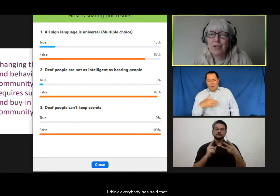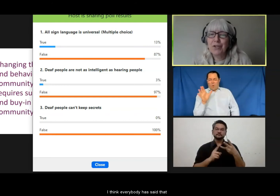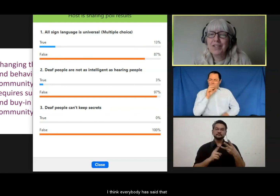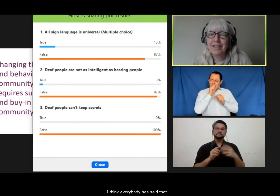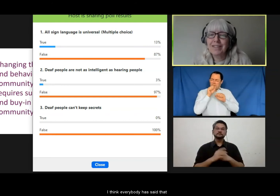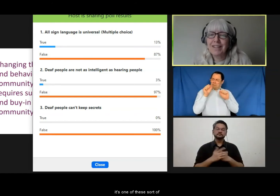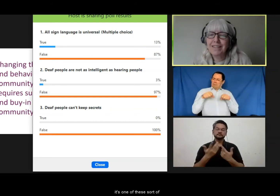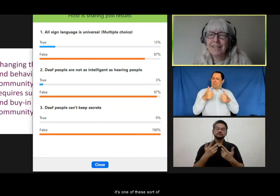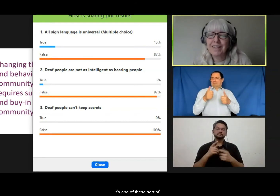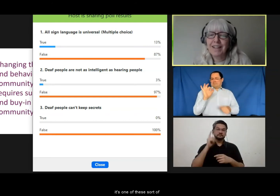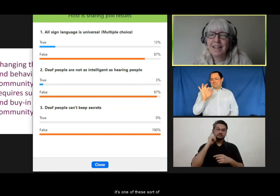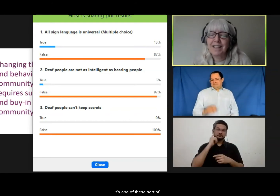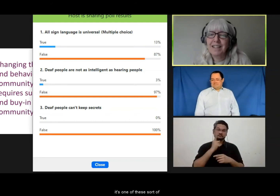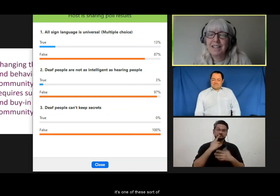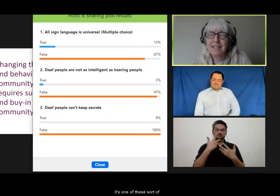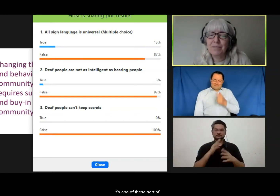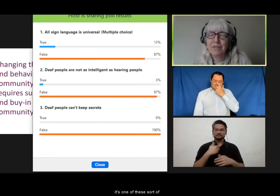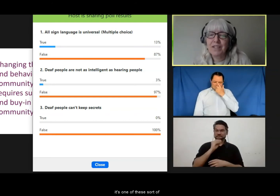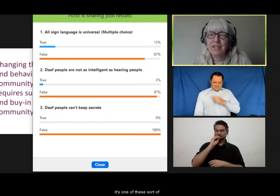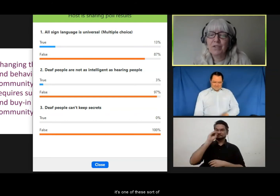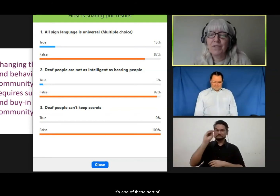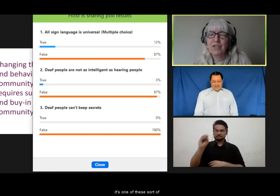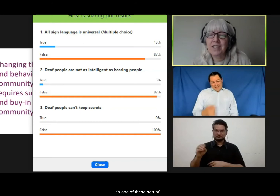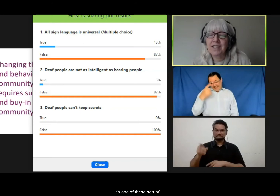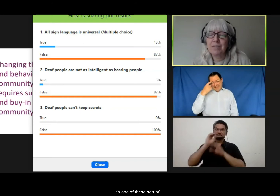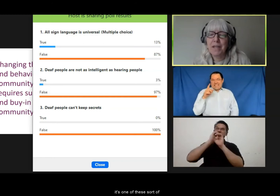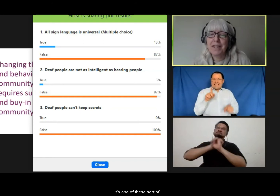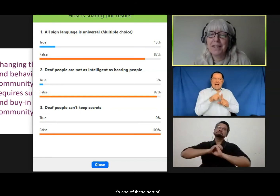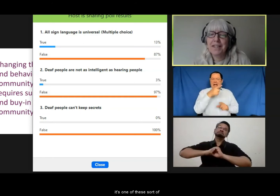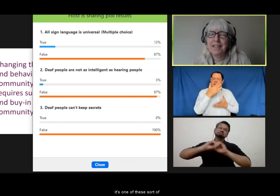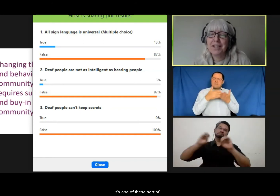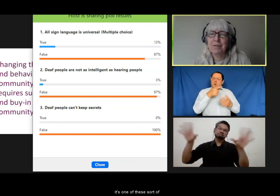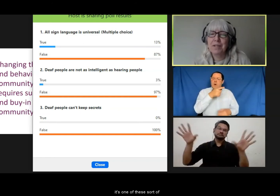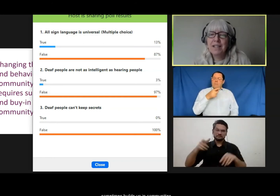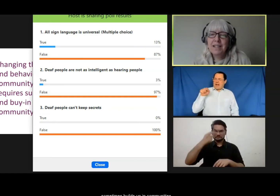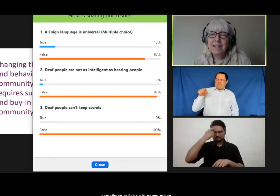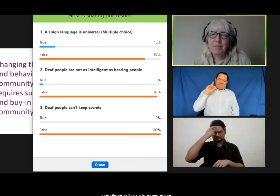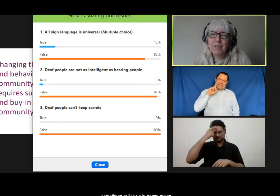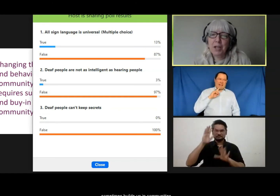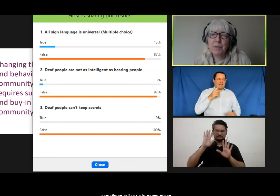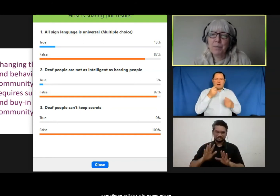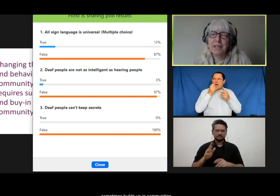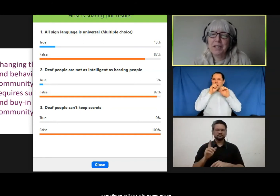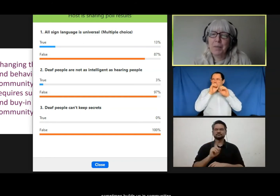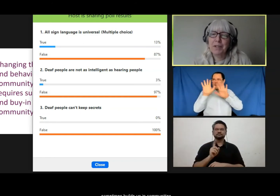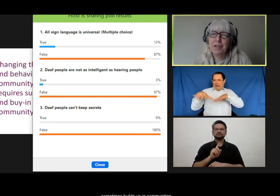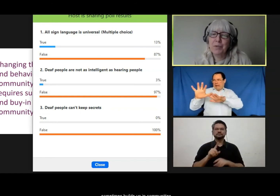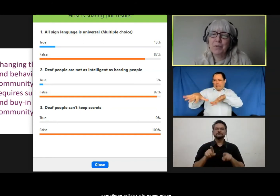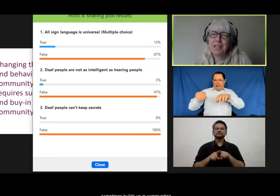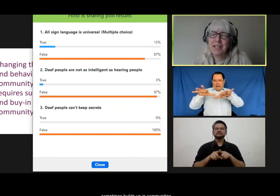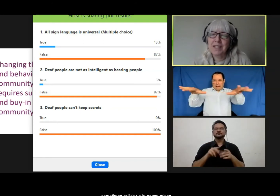was false. And I think it's one of these sort of interesting myths that sometimes builds up